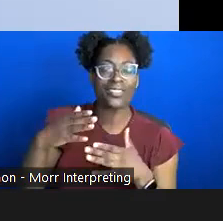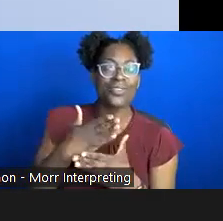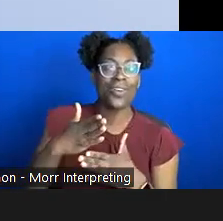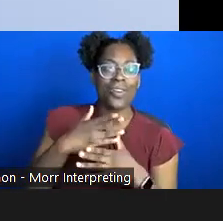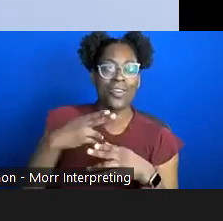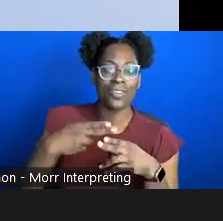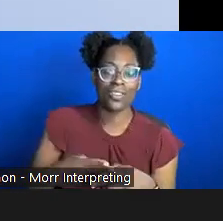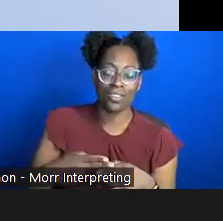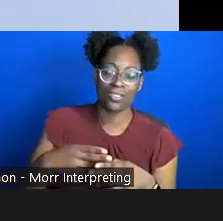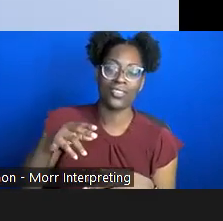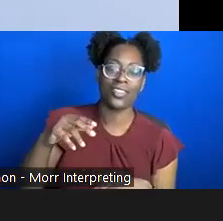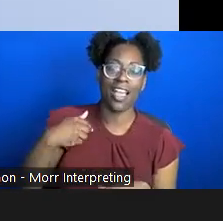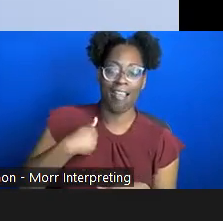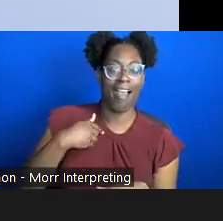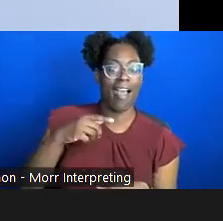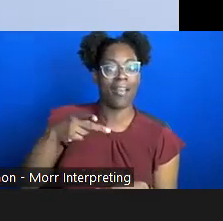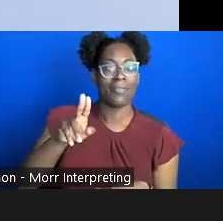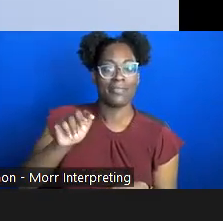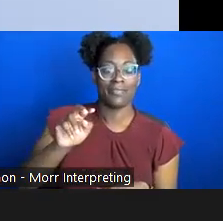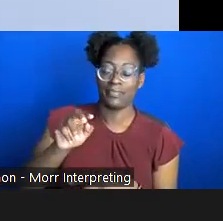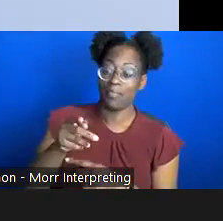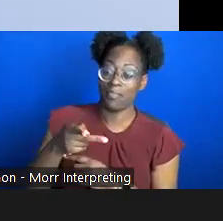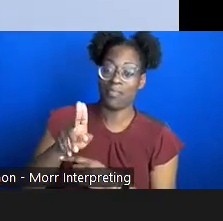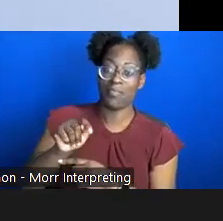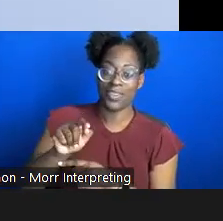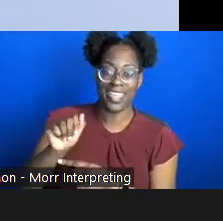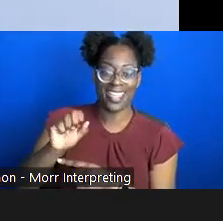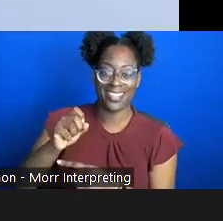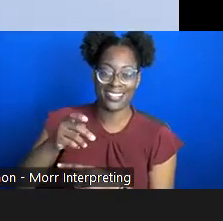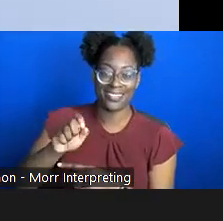Put a Spell on You, you're in for a treat. Welcome, Delana.